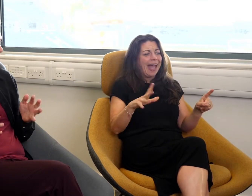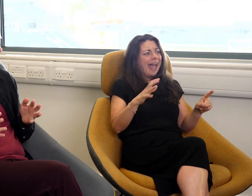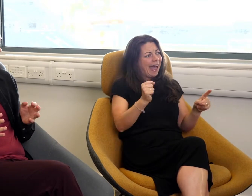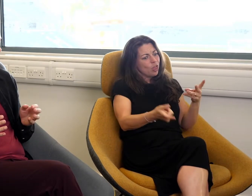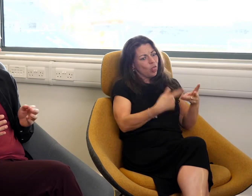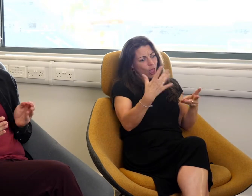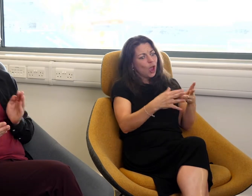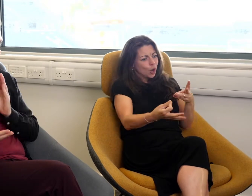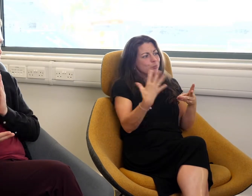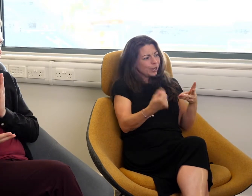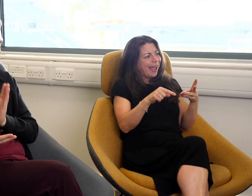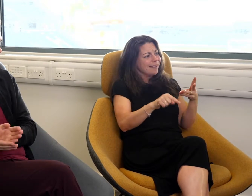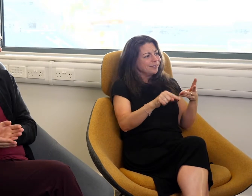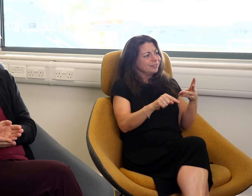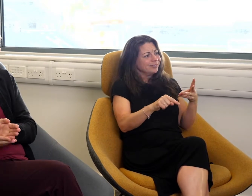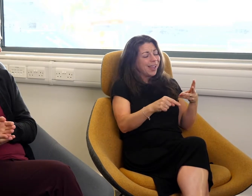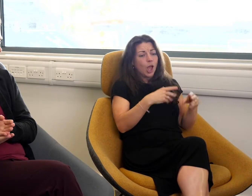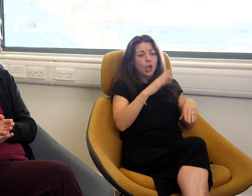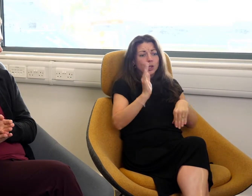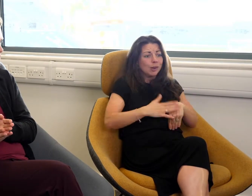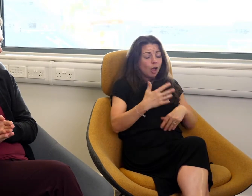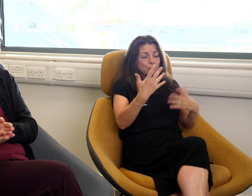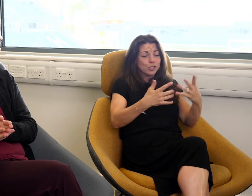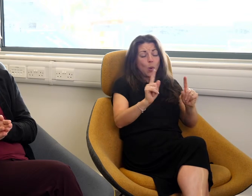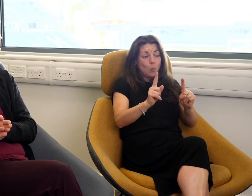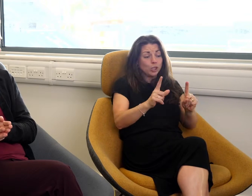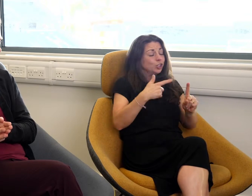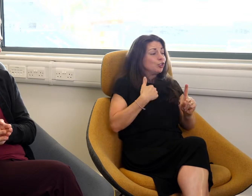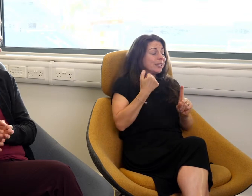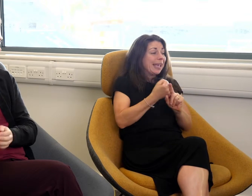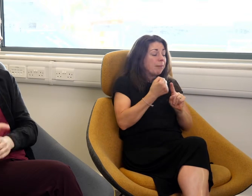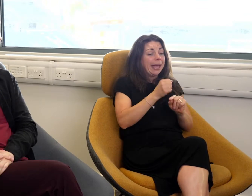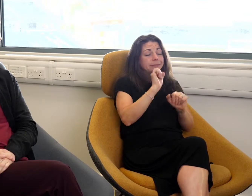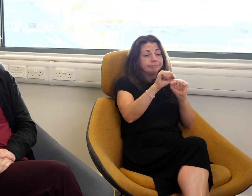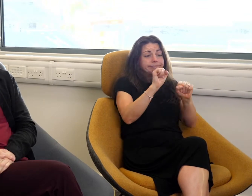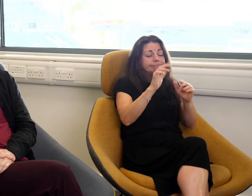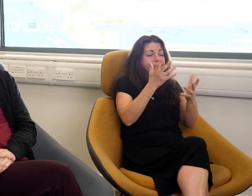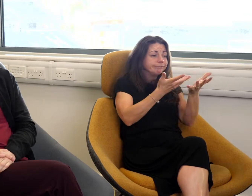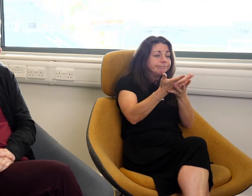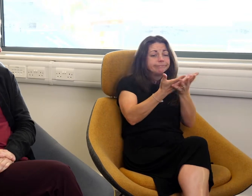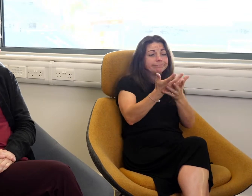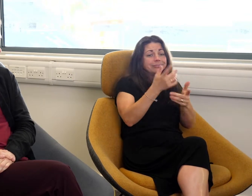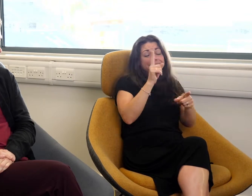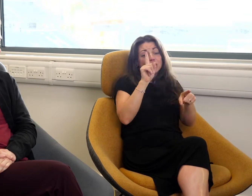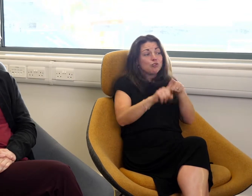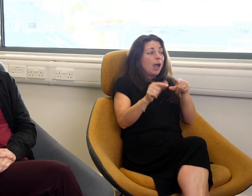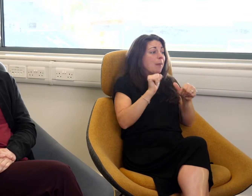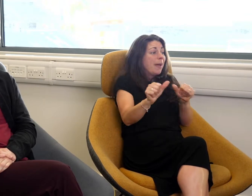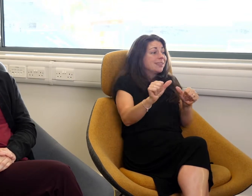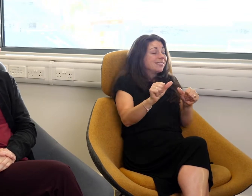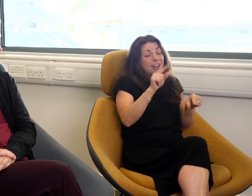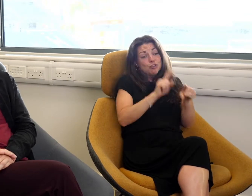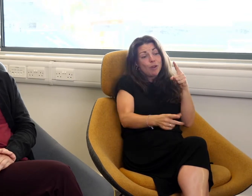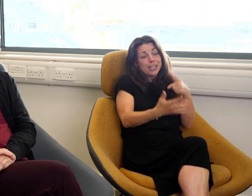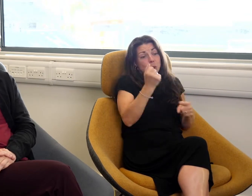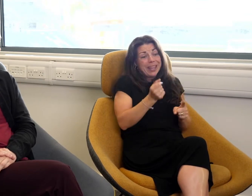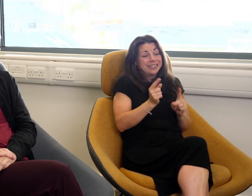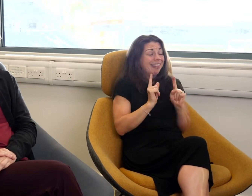about the result, campaign as hard as I can, just do the best job that I can here and try to win. And that's what happened. And I have